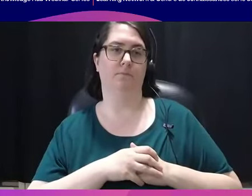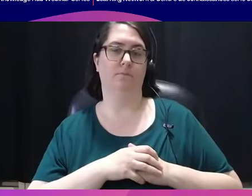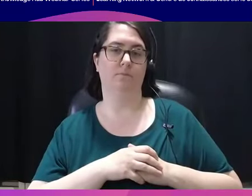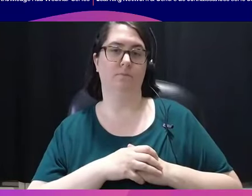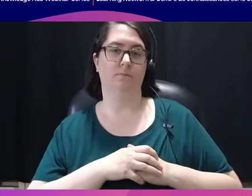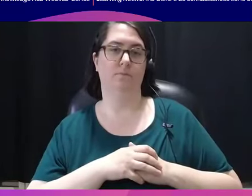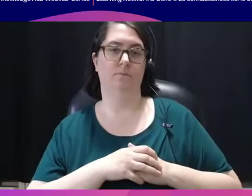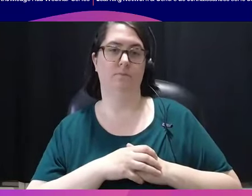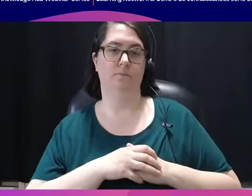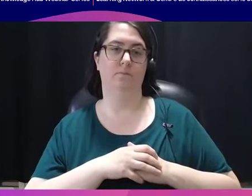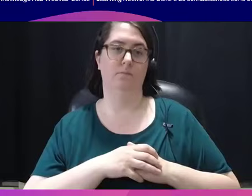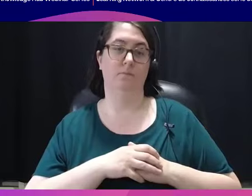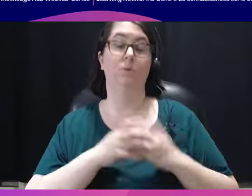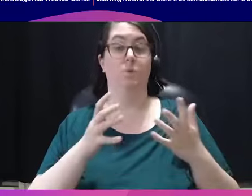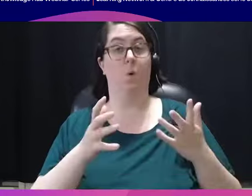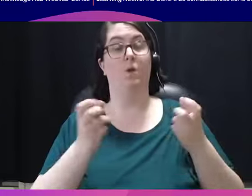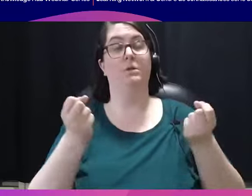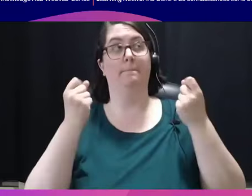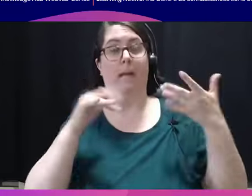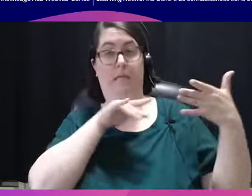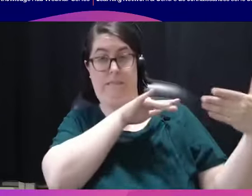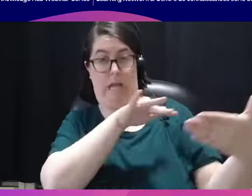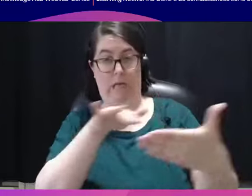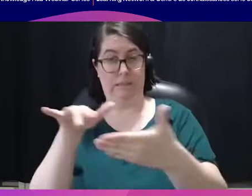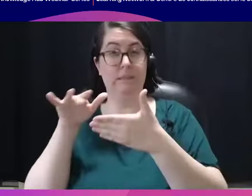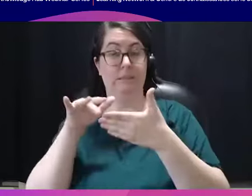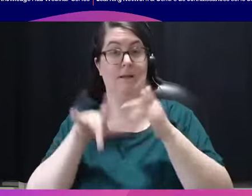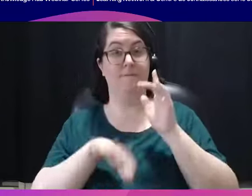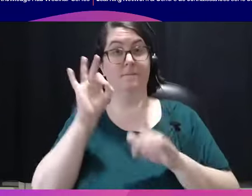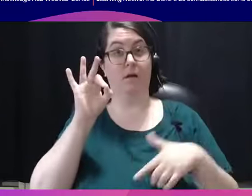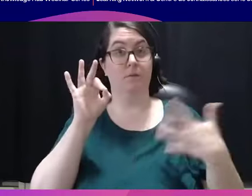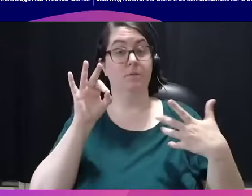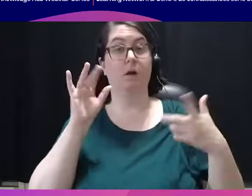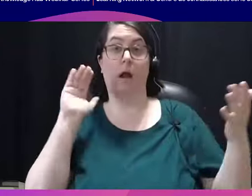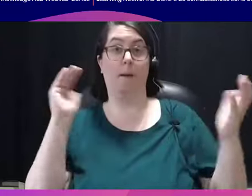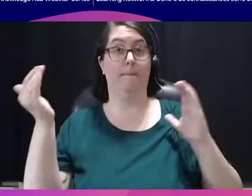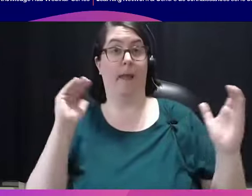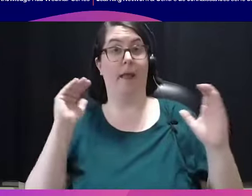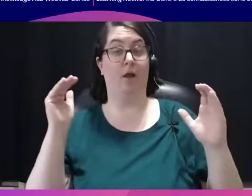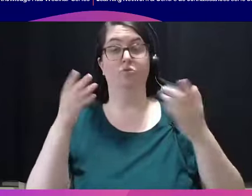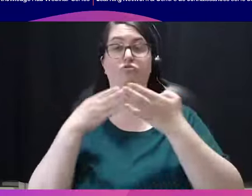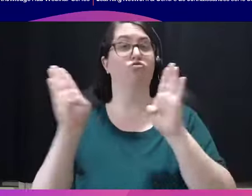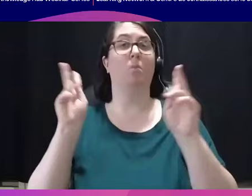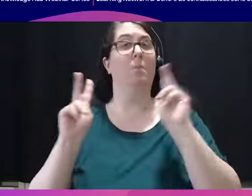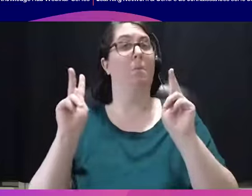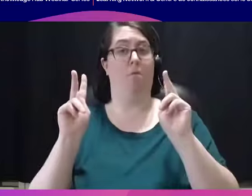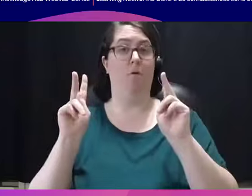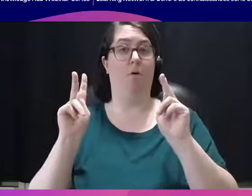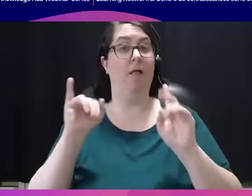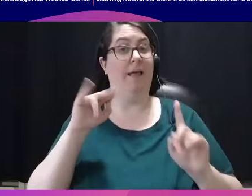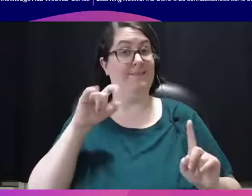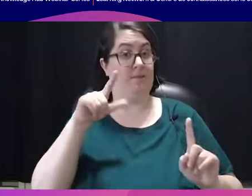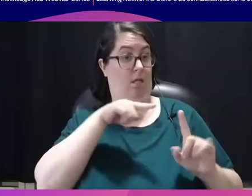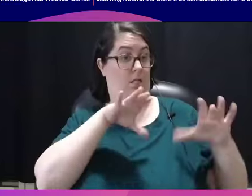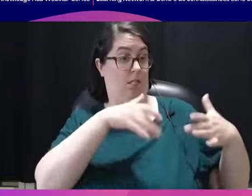So there are several studies on incels that have found that in comparison to the general population, incels